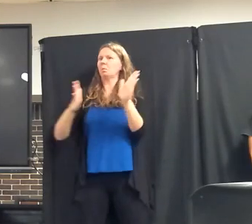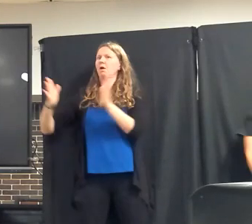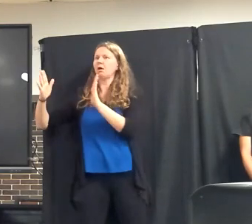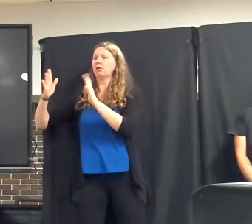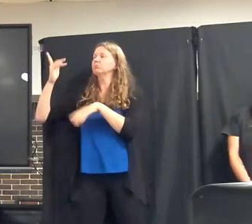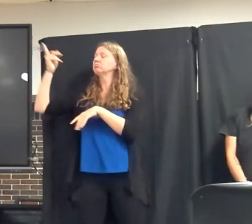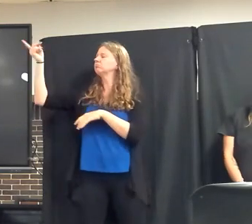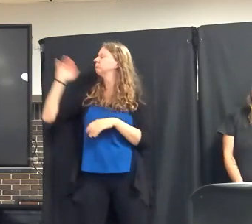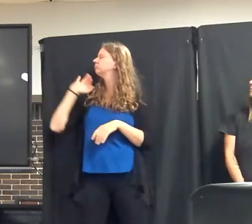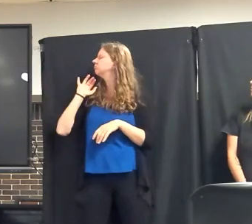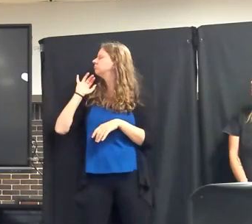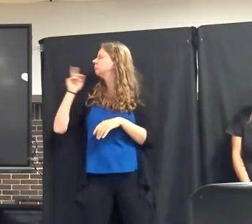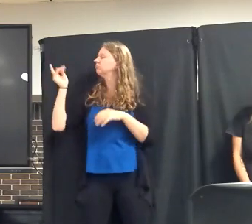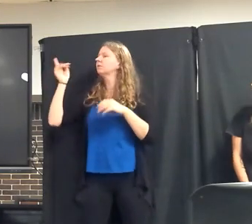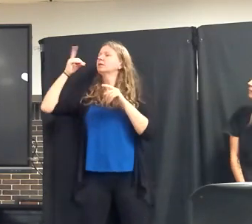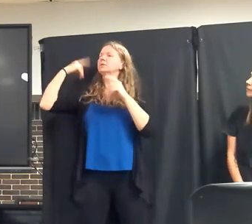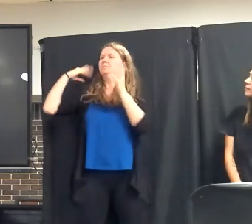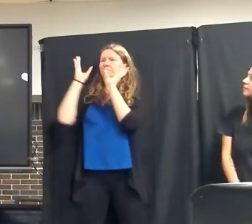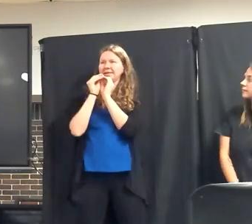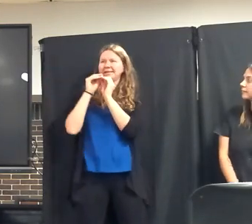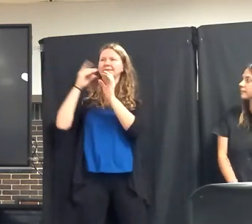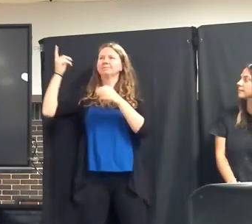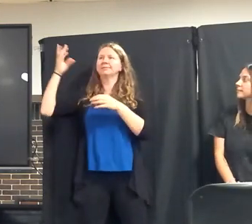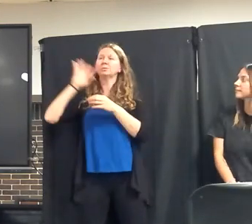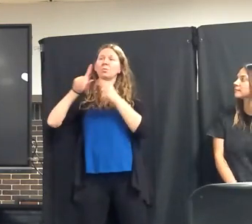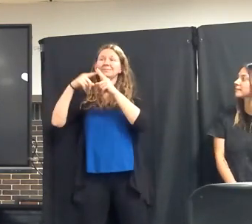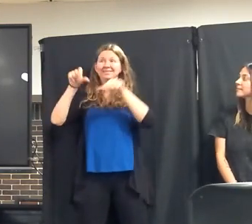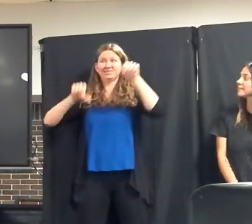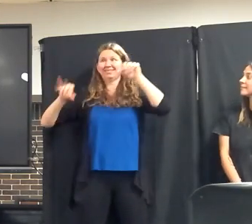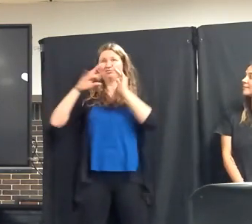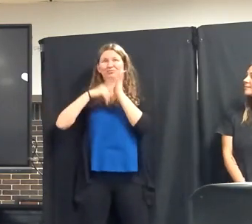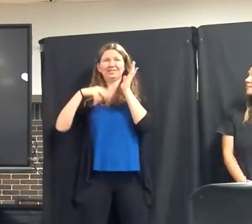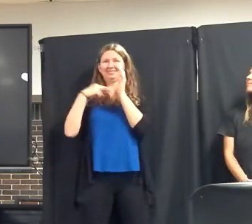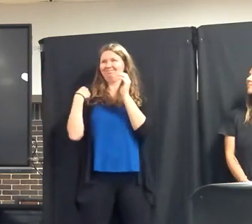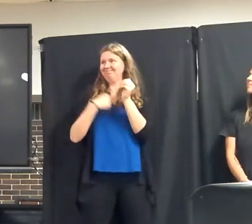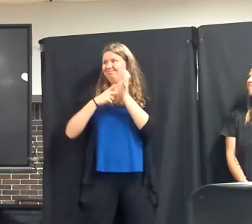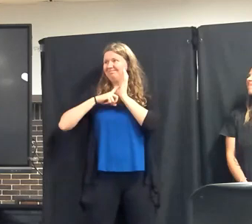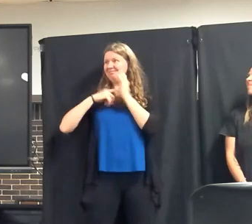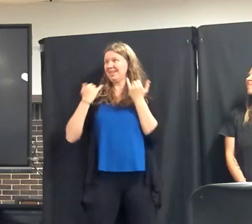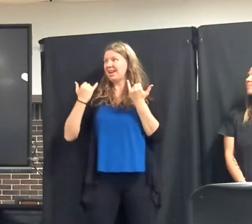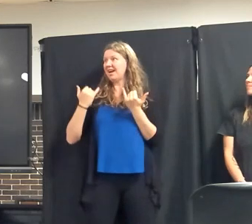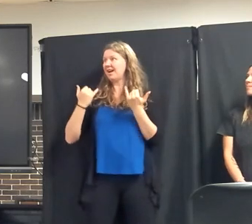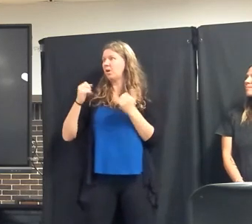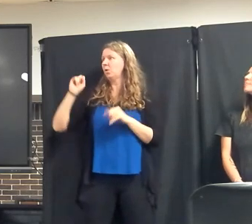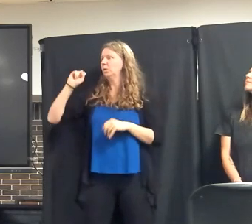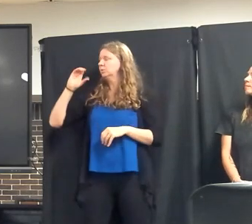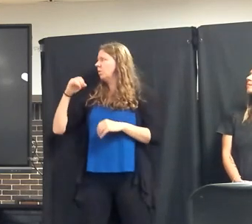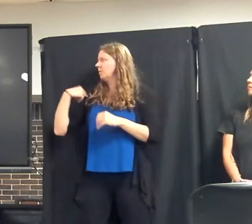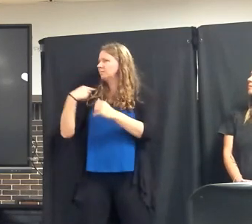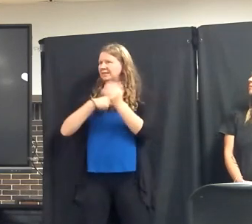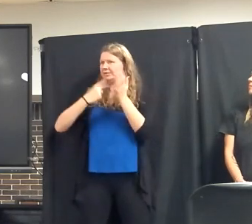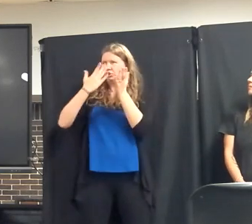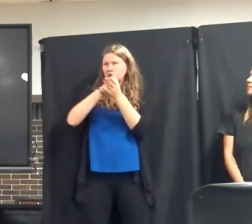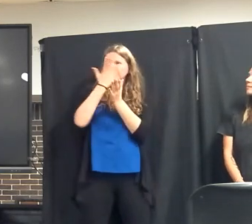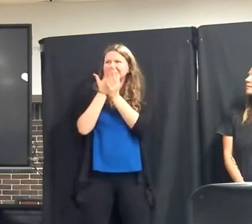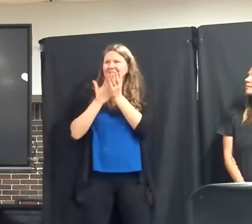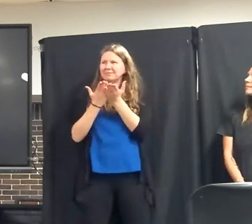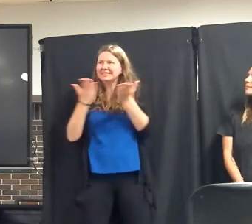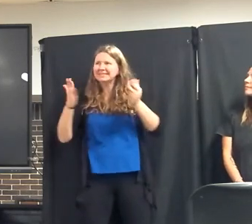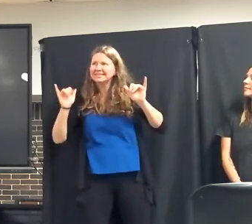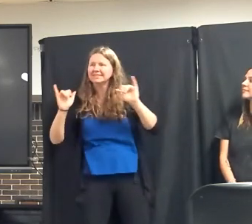forward. There is a 2-year plan in place. So the meeting really focused on the science of reading, which